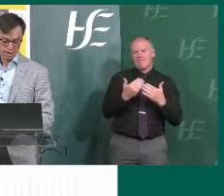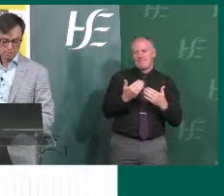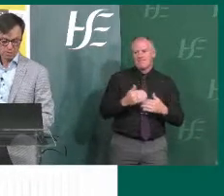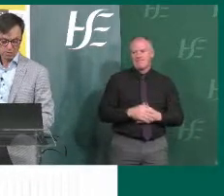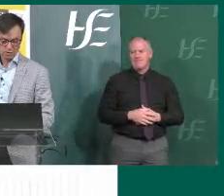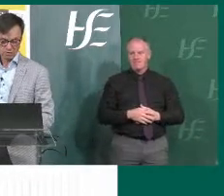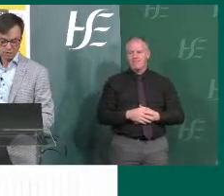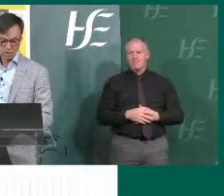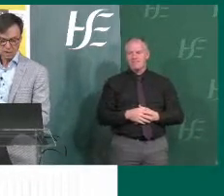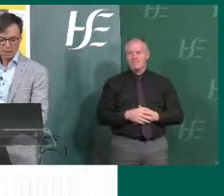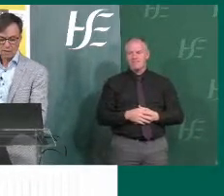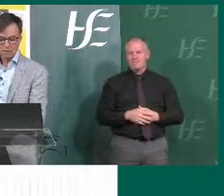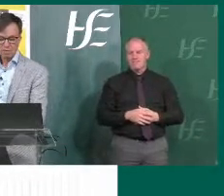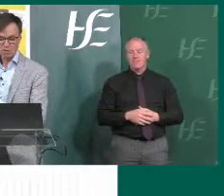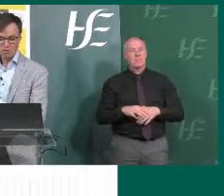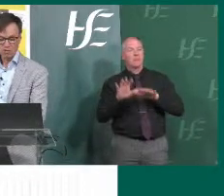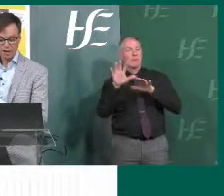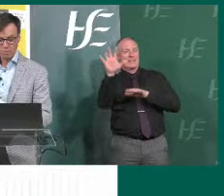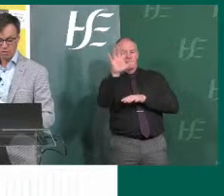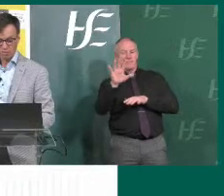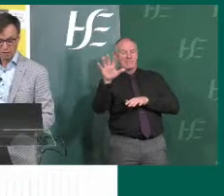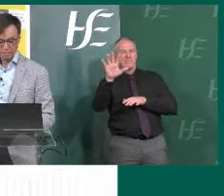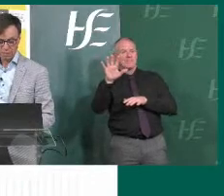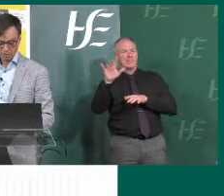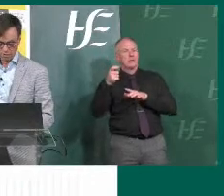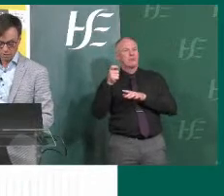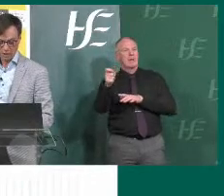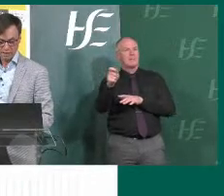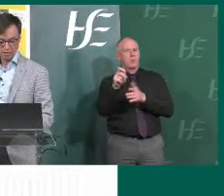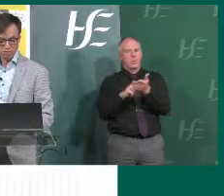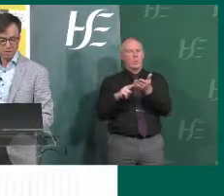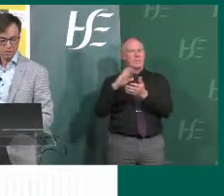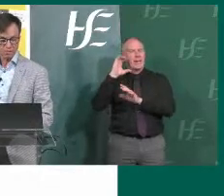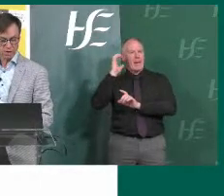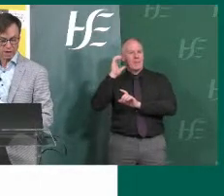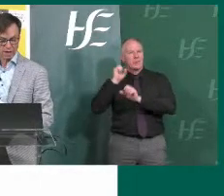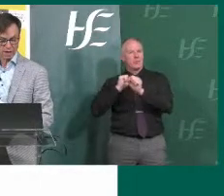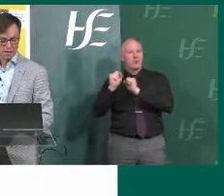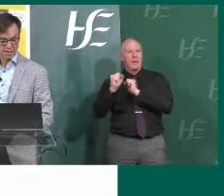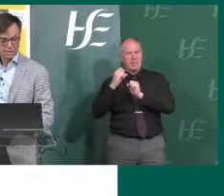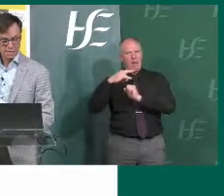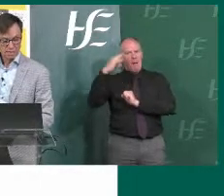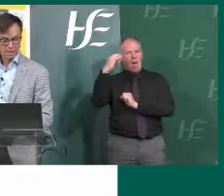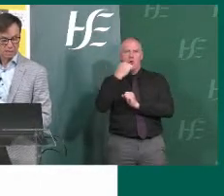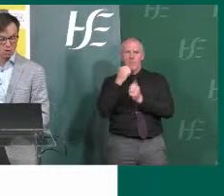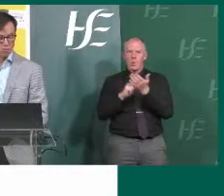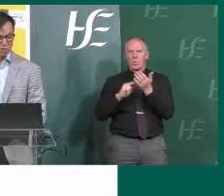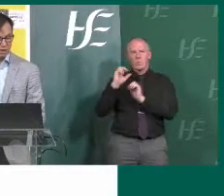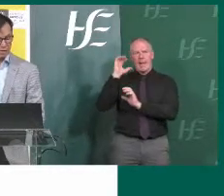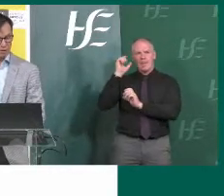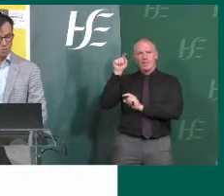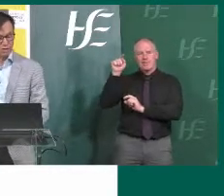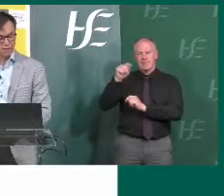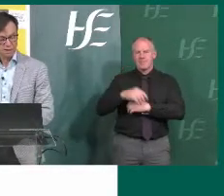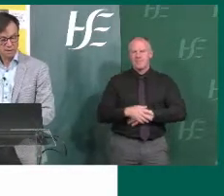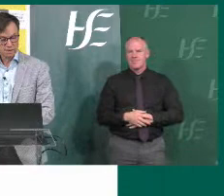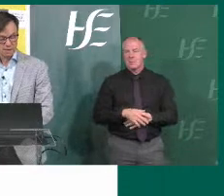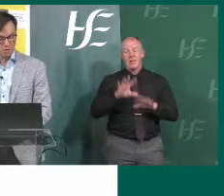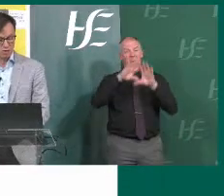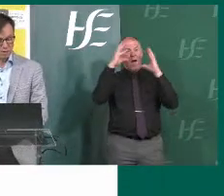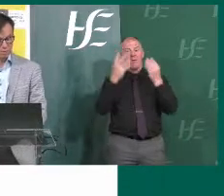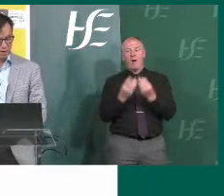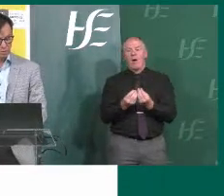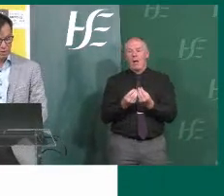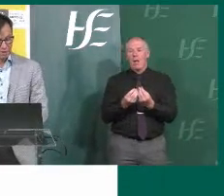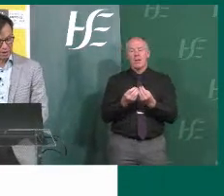that's very good news. In terms of total transports from the ambulance service, that still remains very high. Overall summary is that